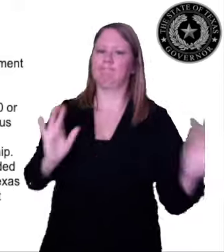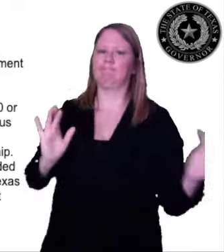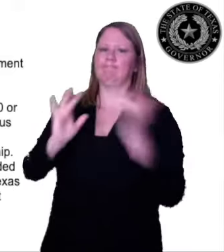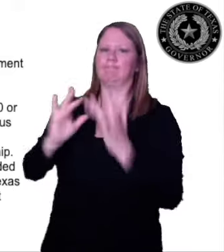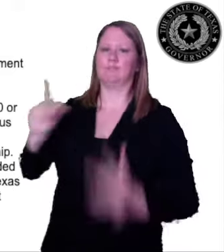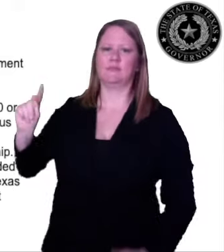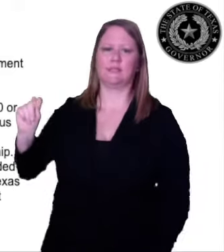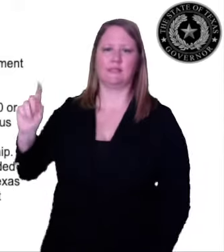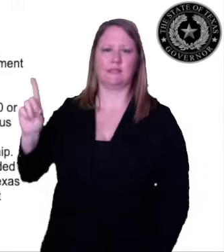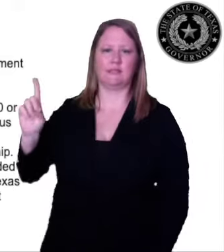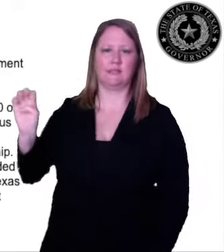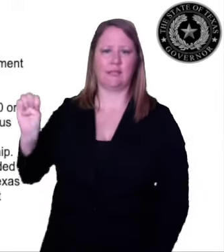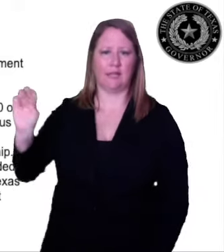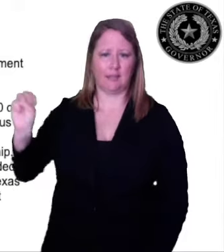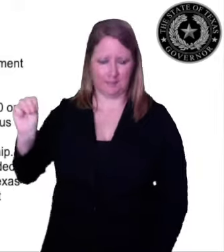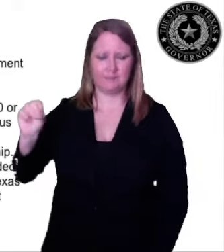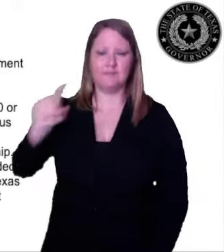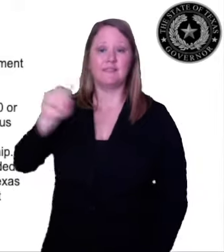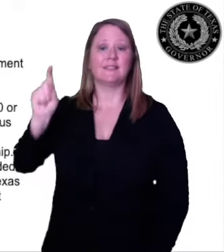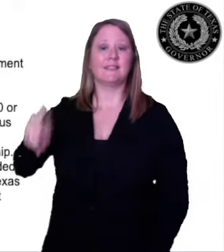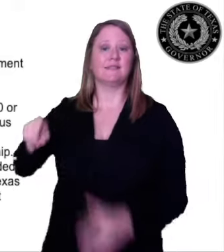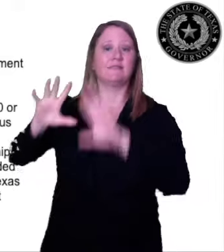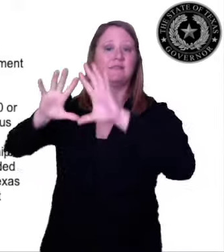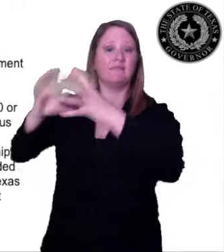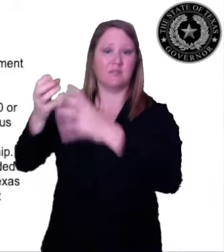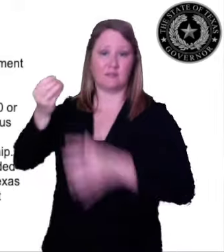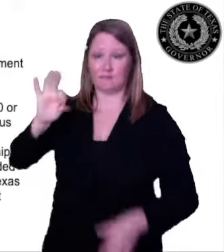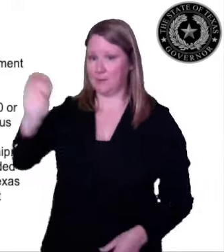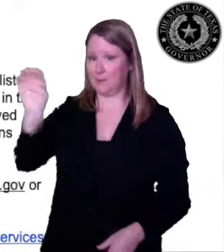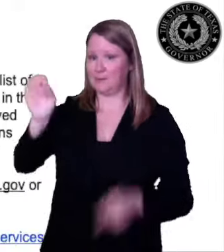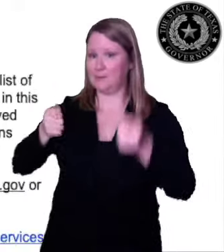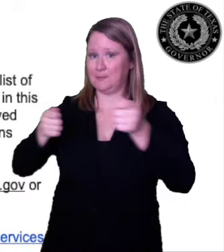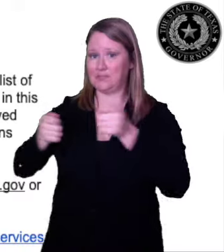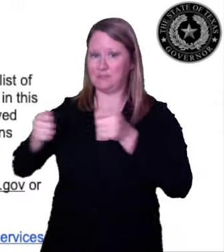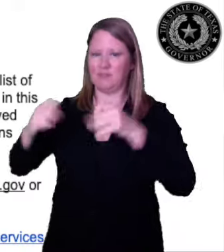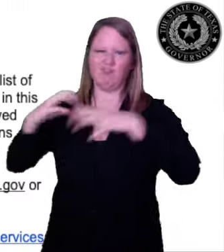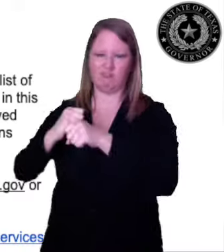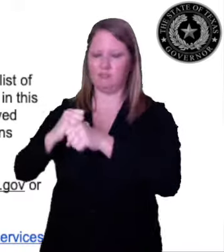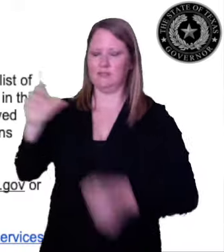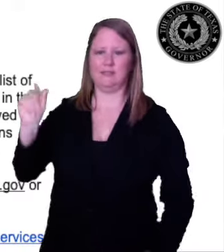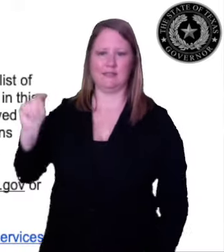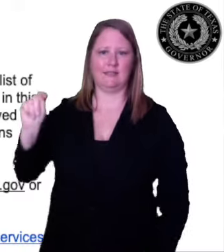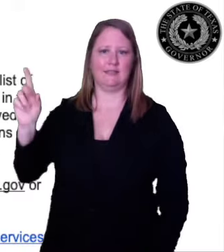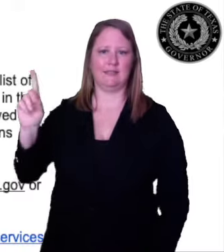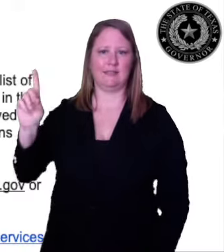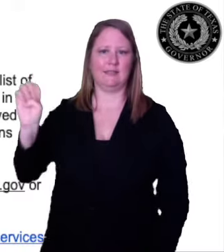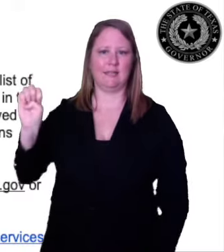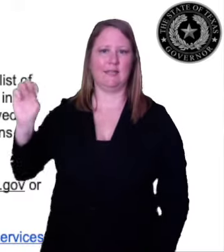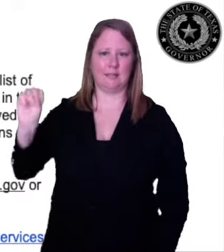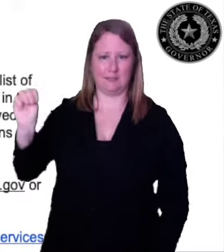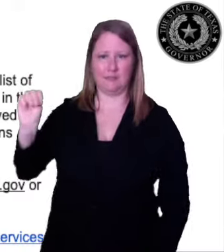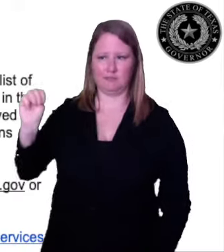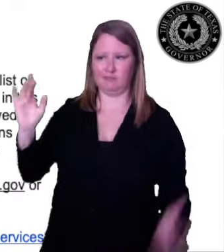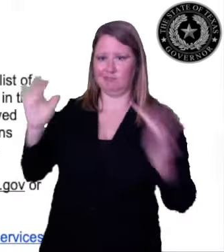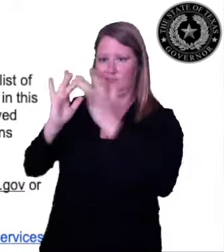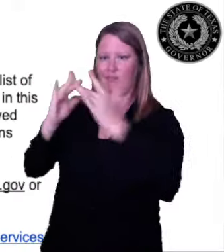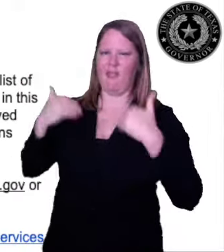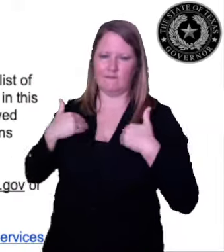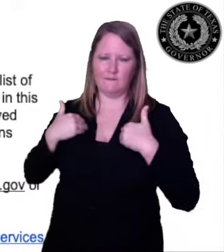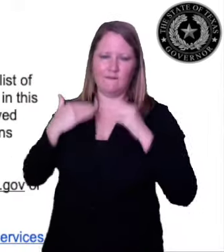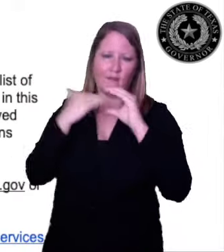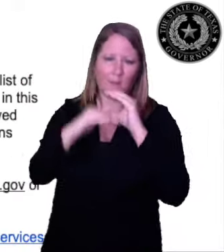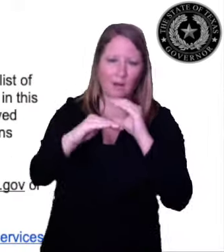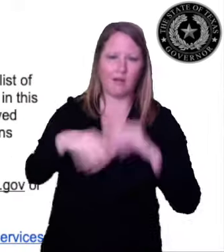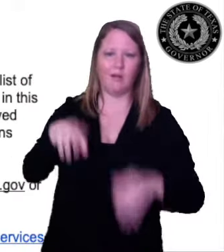Division of Emergency Management, or TDEM. TDEM shall maintain an online list of essential services as